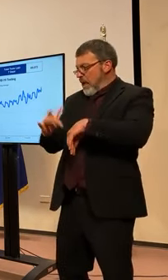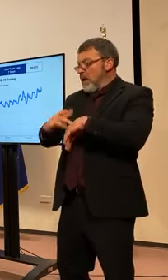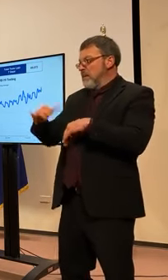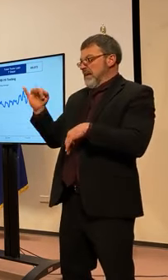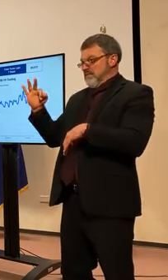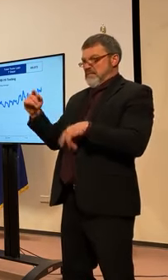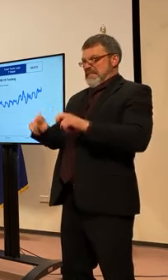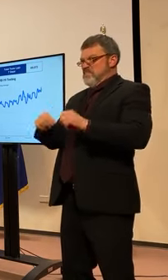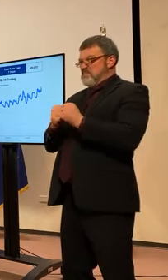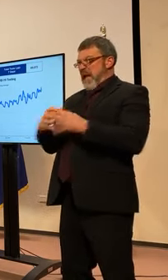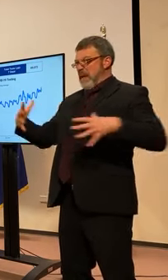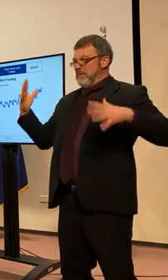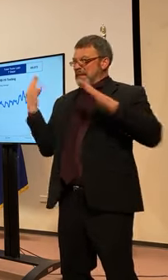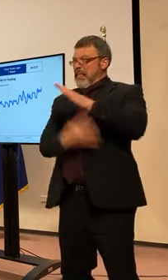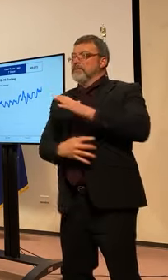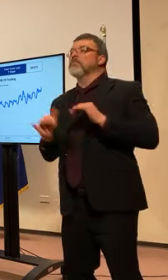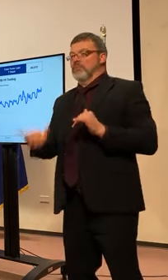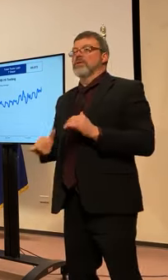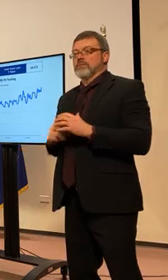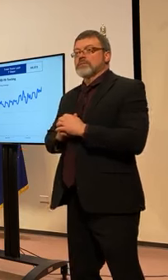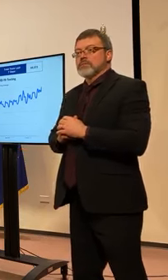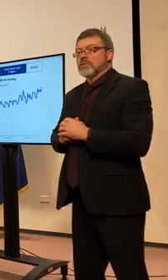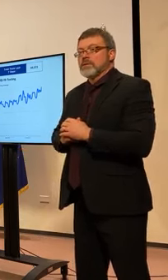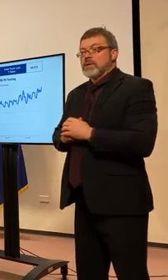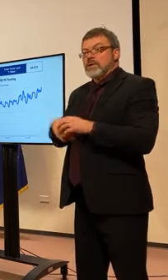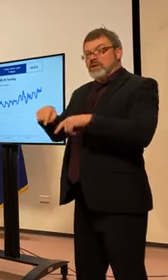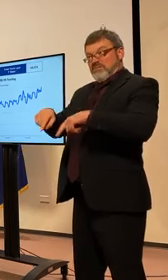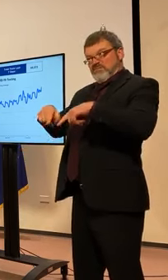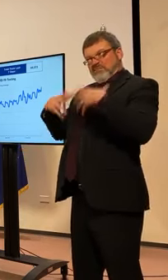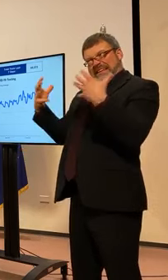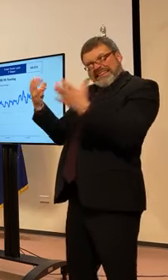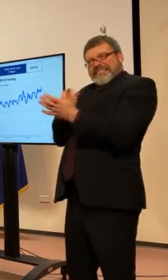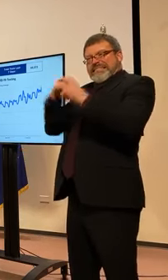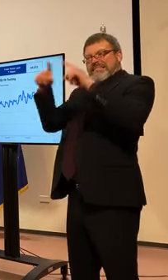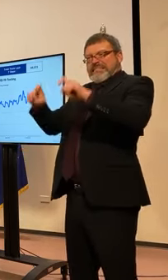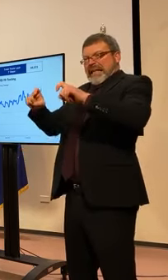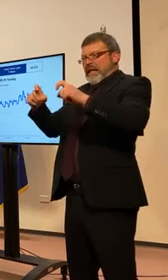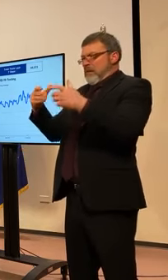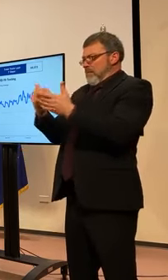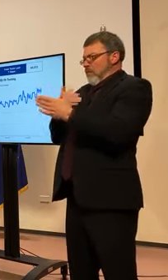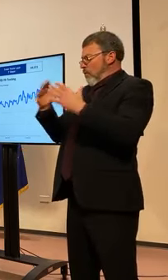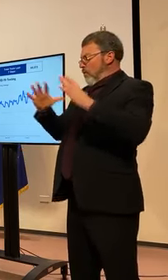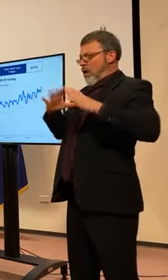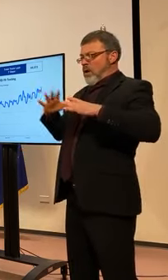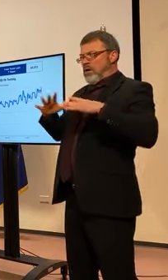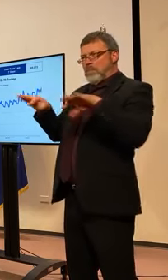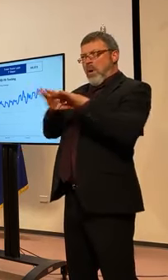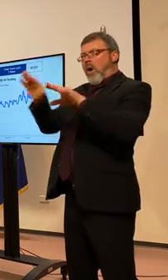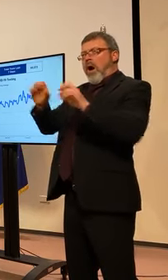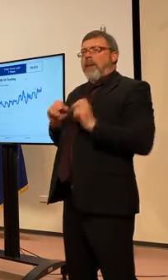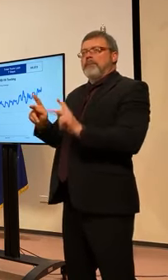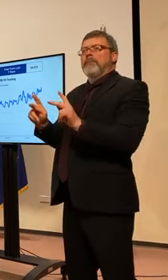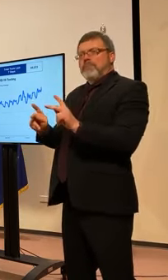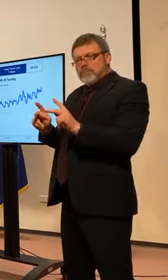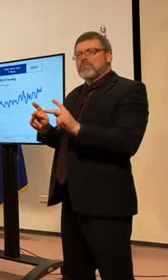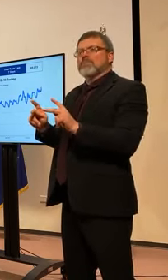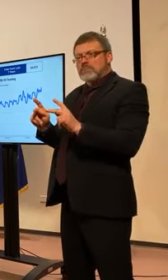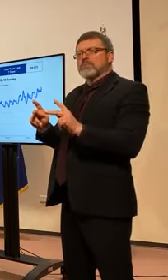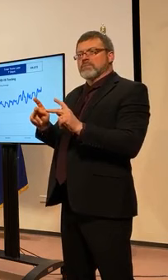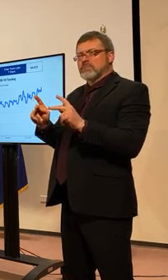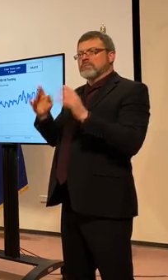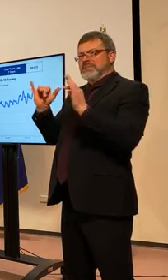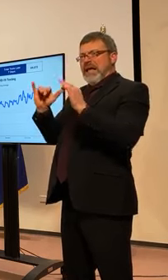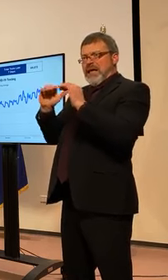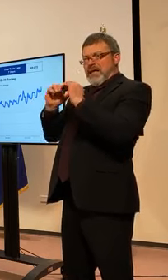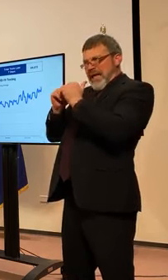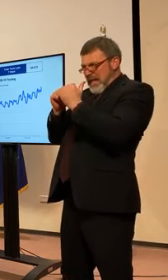perfect opportunity to incorporate advancements in testing technology. Adding additional types of testing